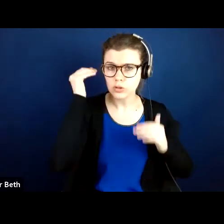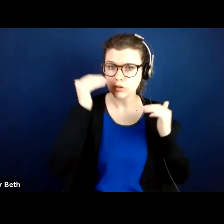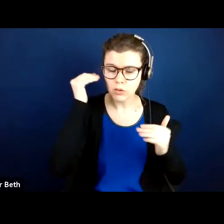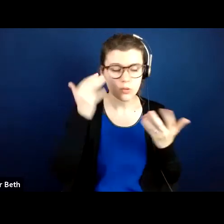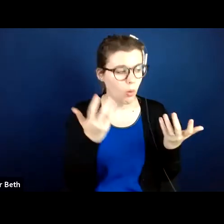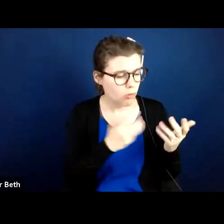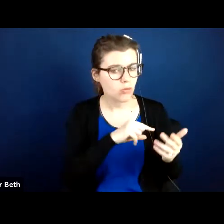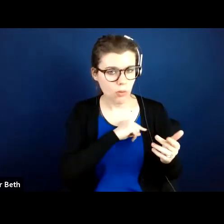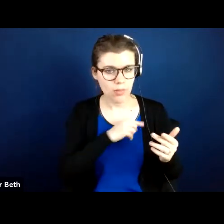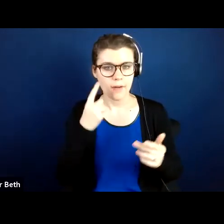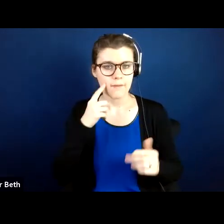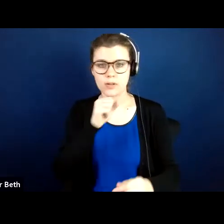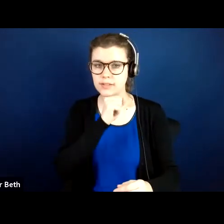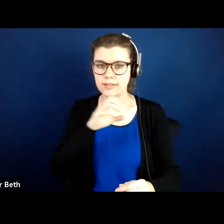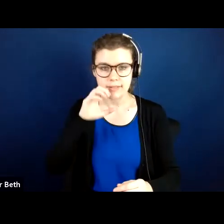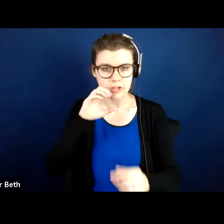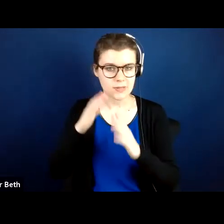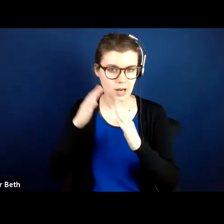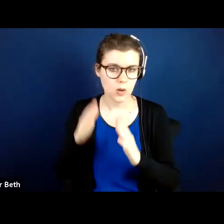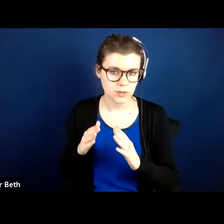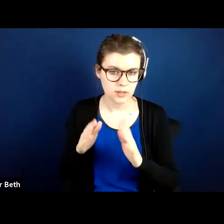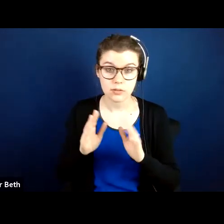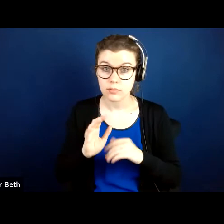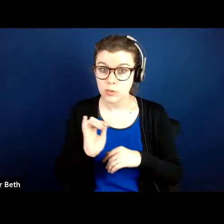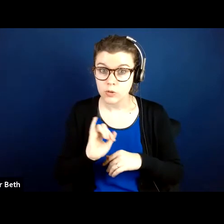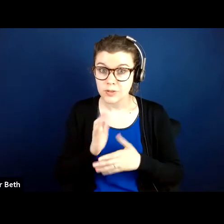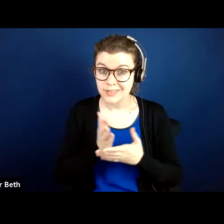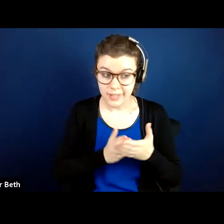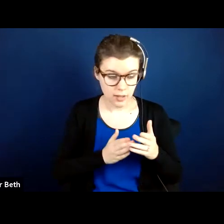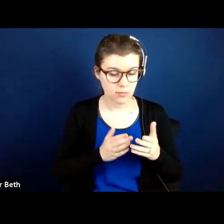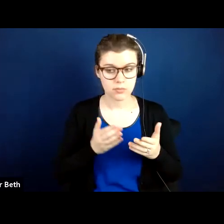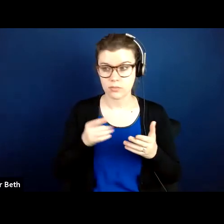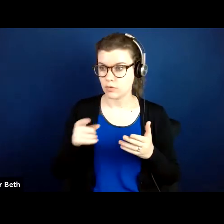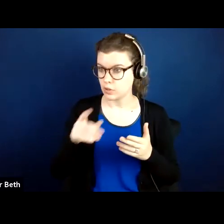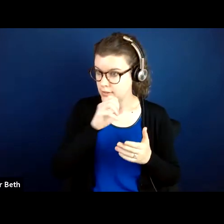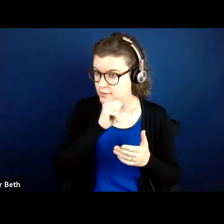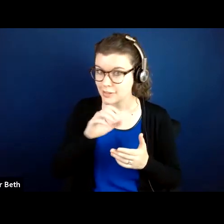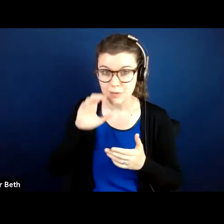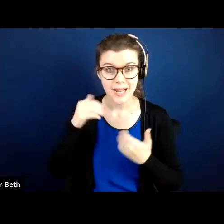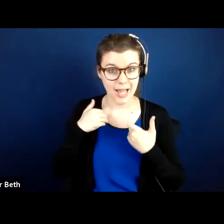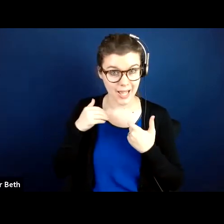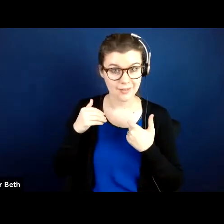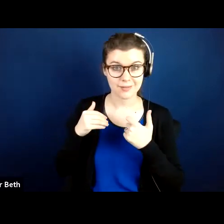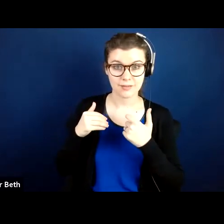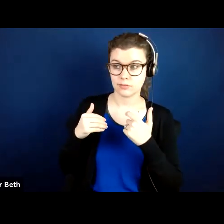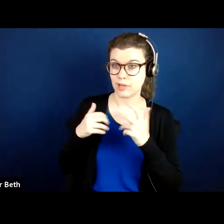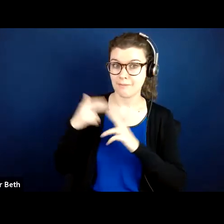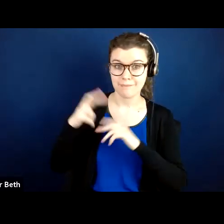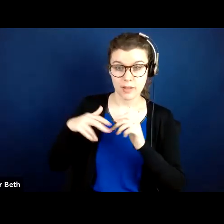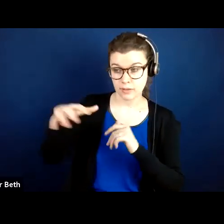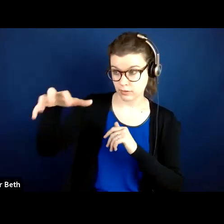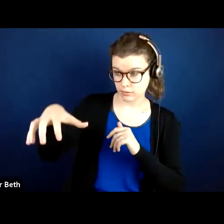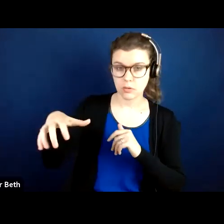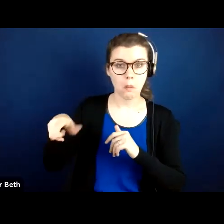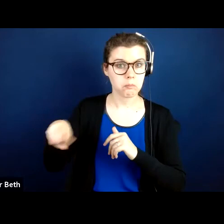qualify for senior housing, but also sometimes the senior housing complexes will be open to